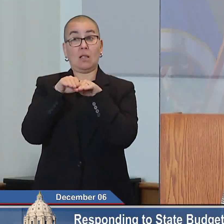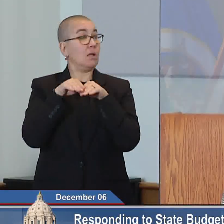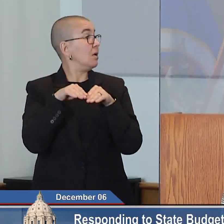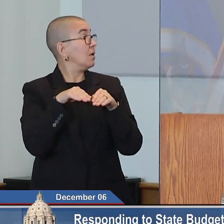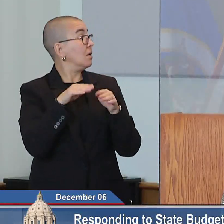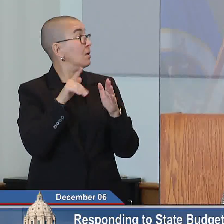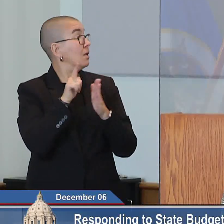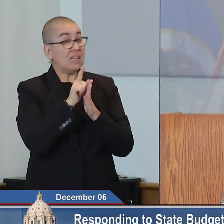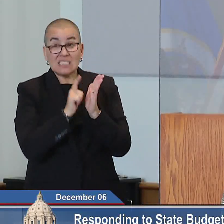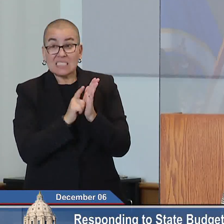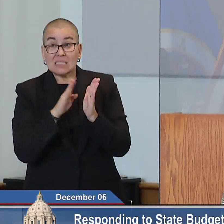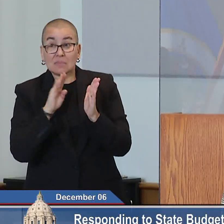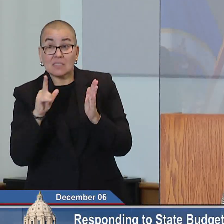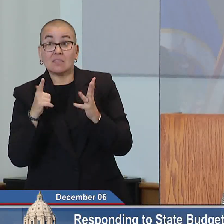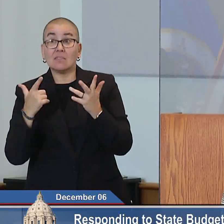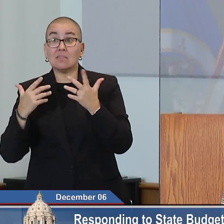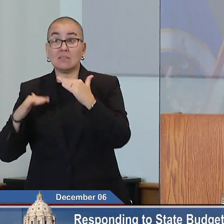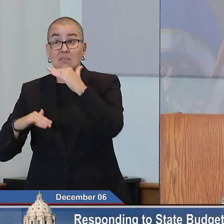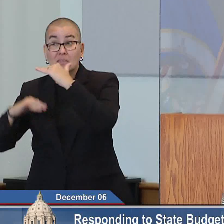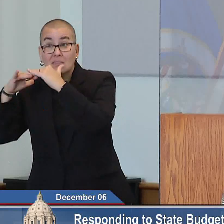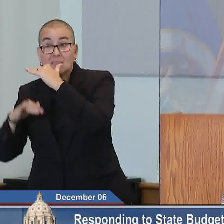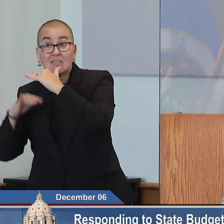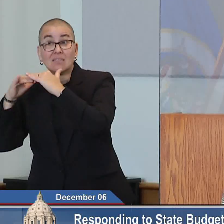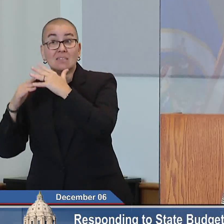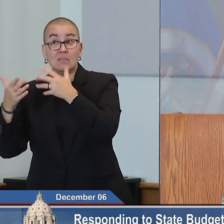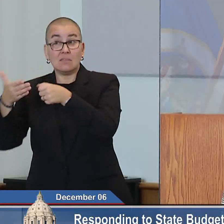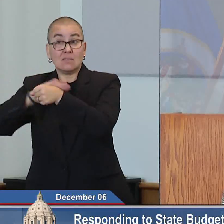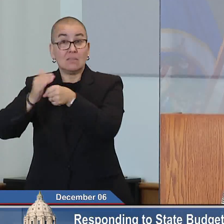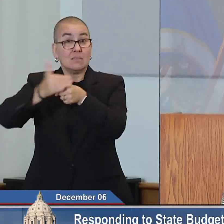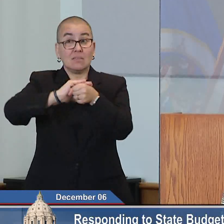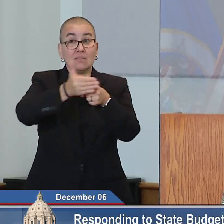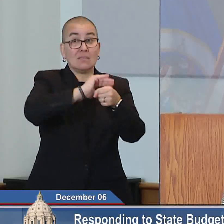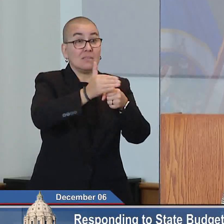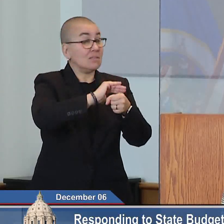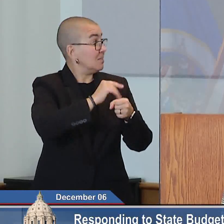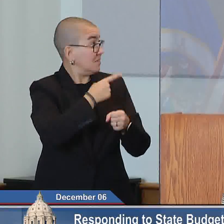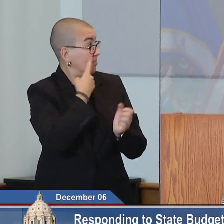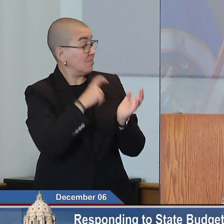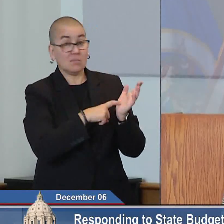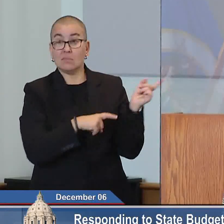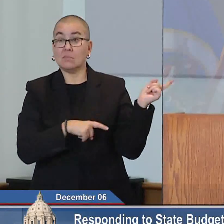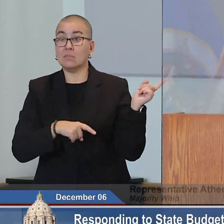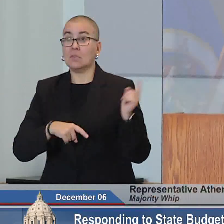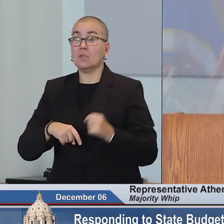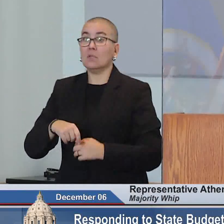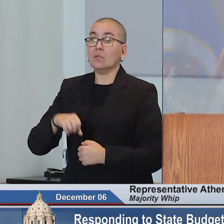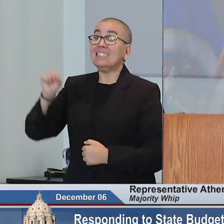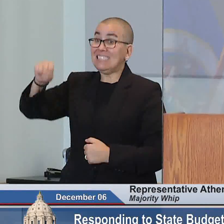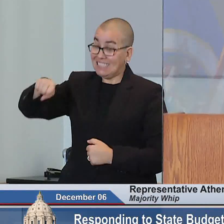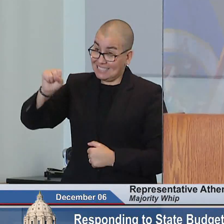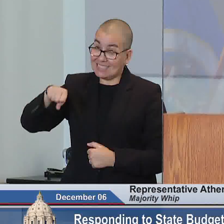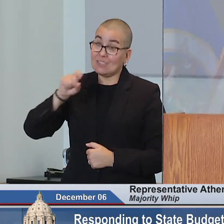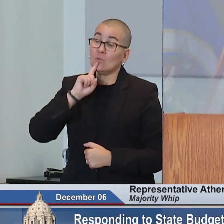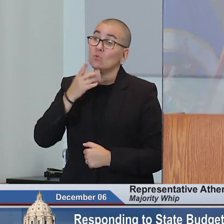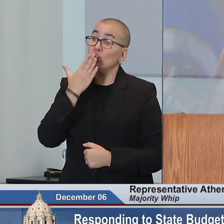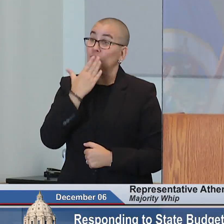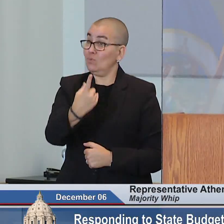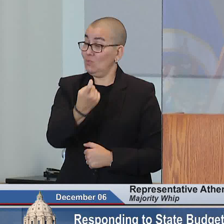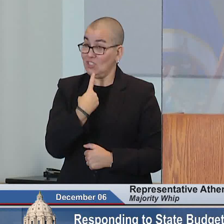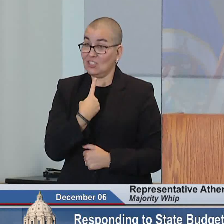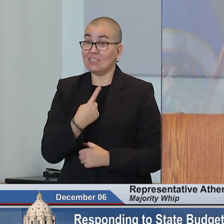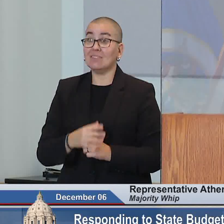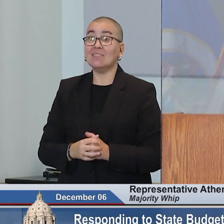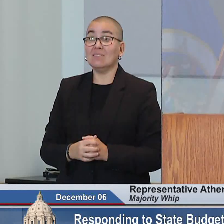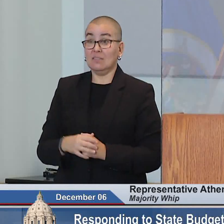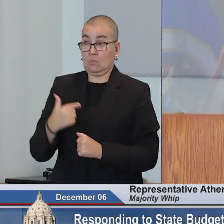gap, ownership gap, you name it? Could you briefly address that? Sure. Thank you for the question. Well, I think that we've really talked a lot